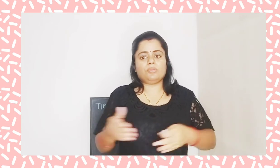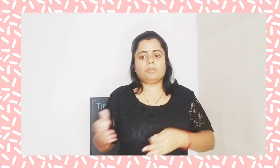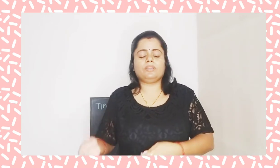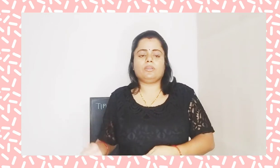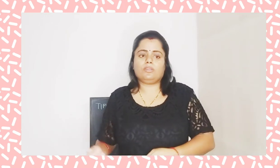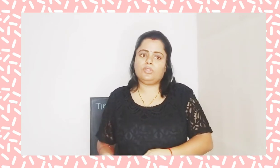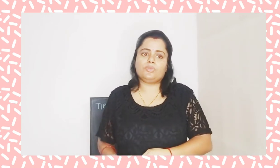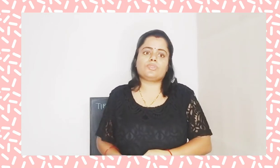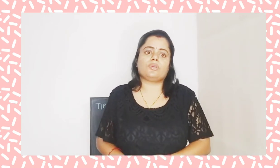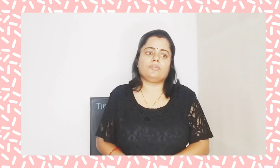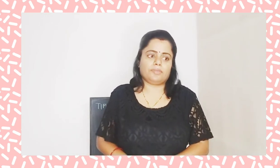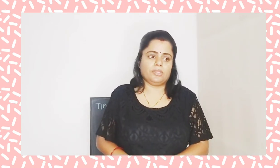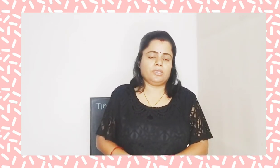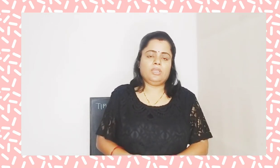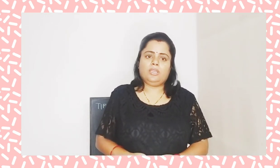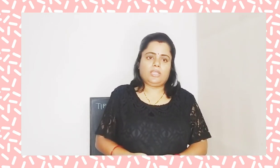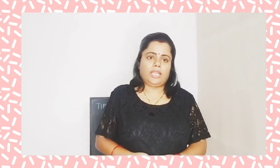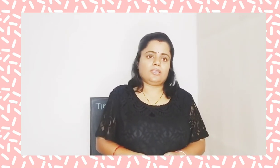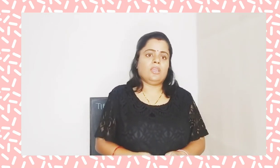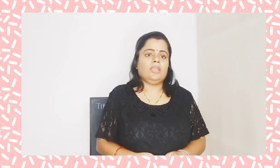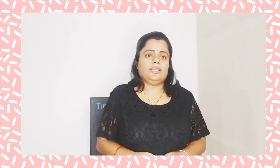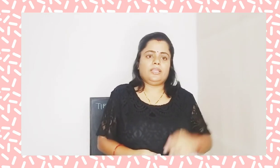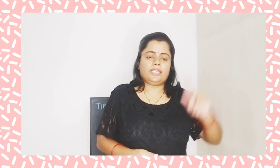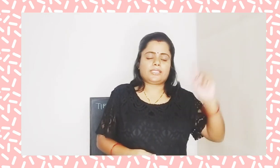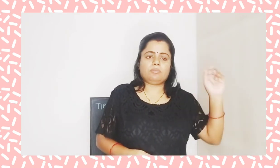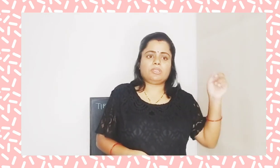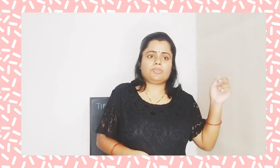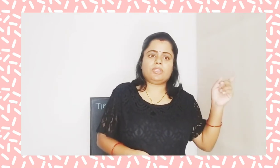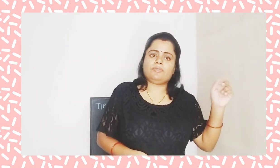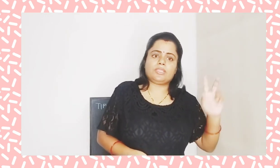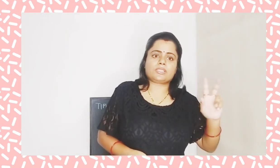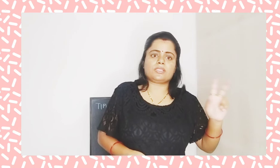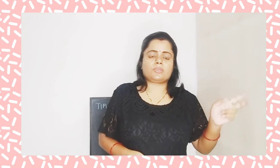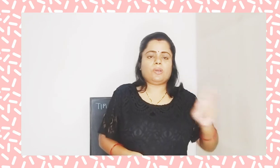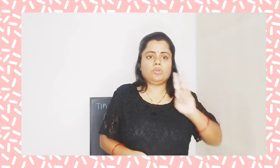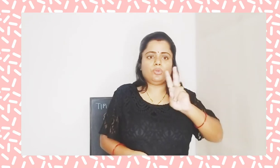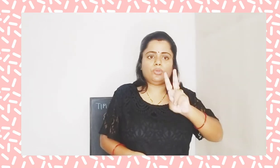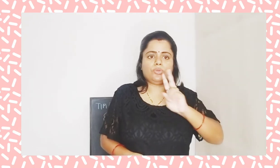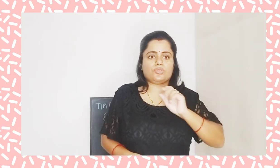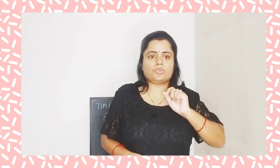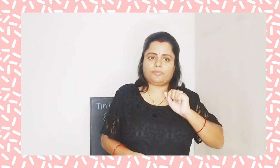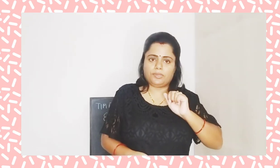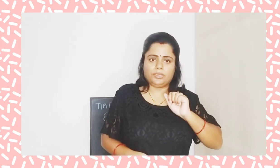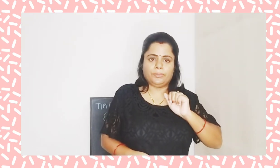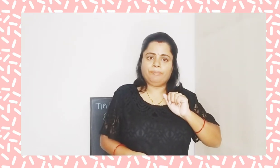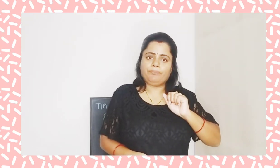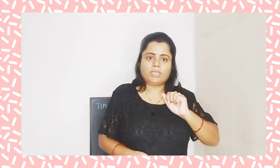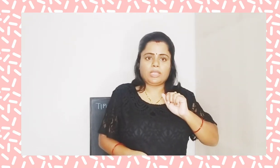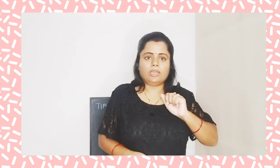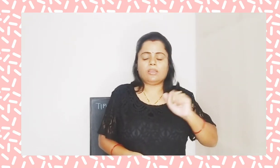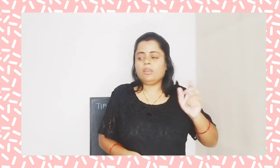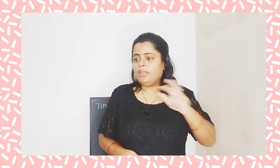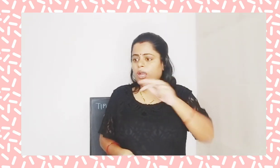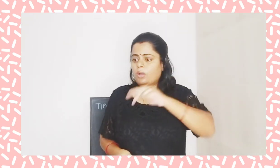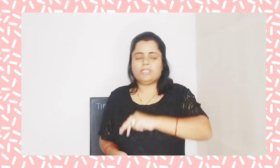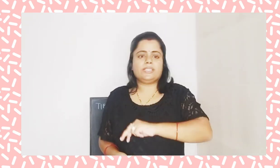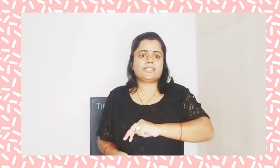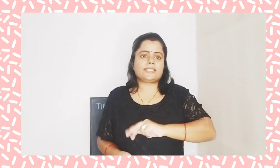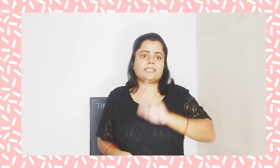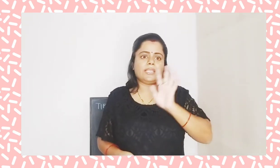with the uses of the, right? In our lesson number 3, we discussed about two uses of the, clear? Now in this lesson, lesson